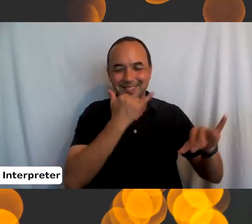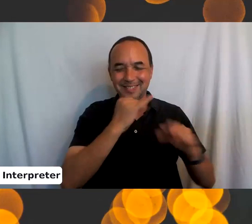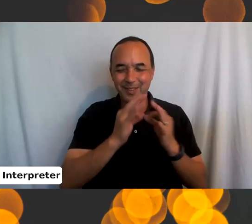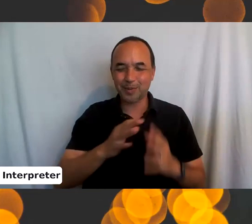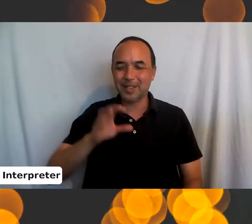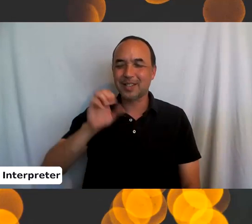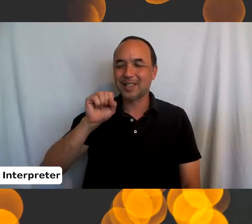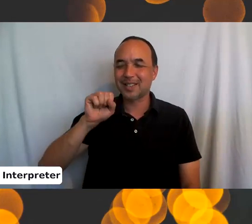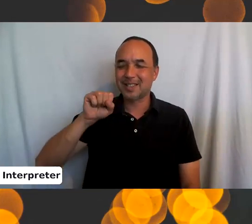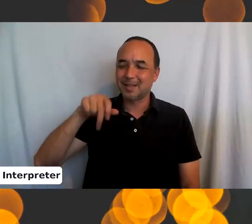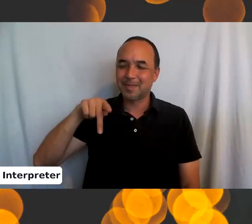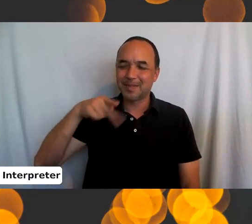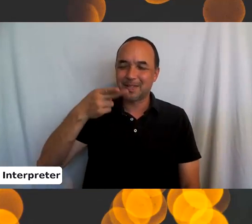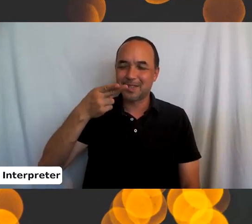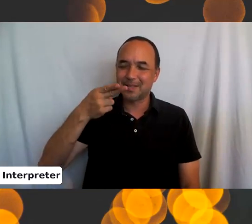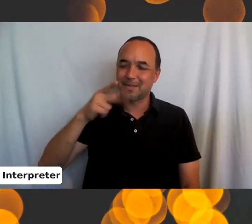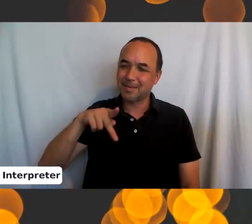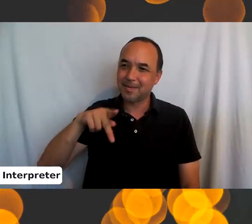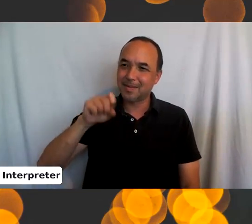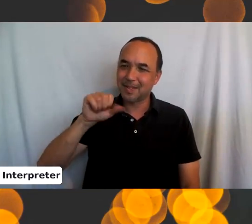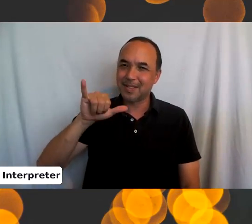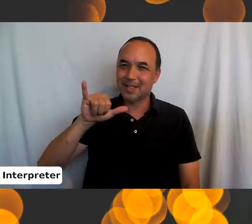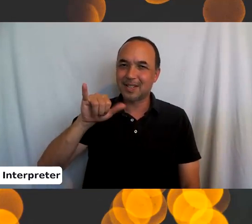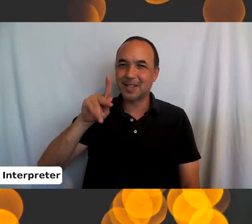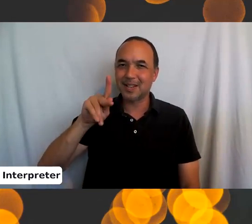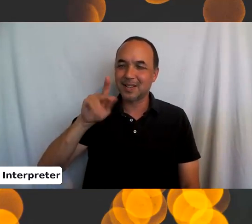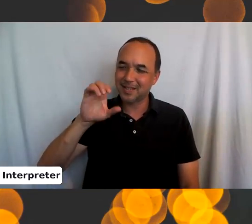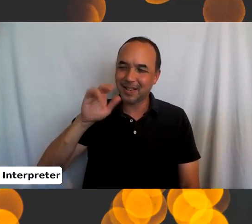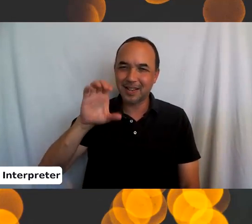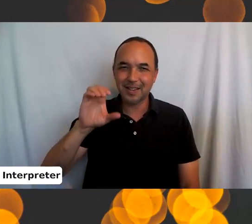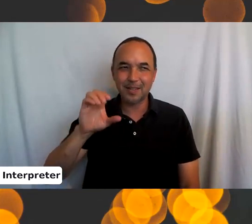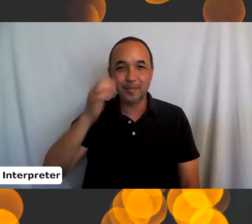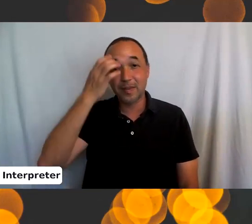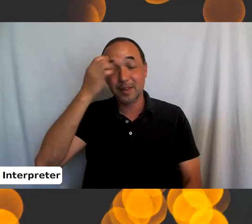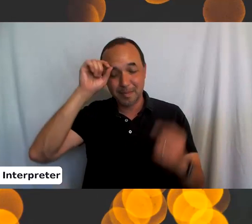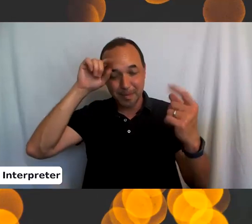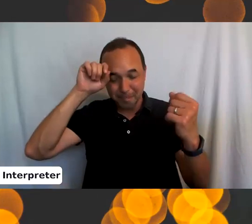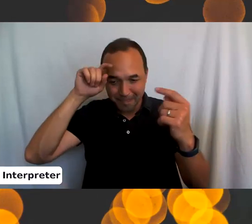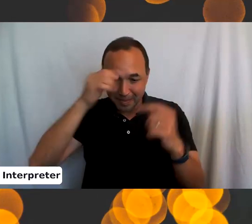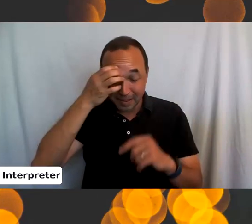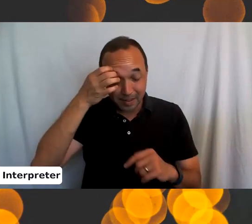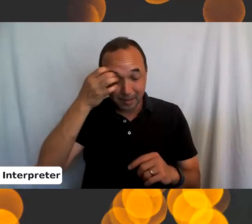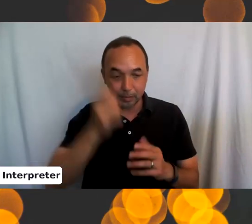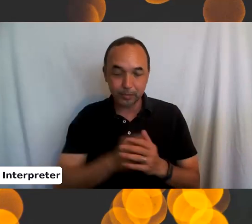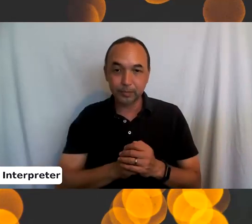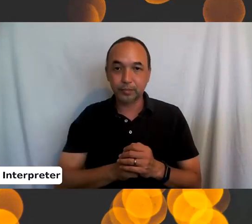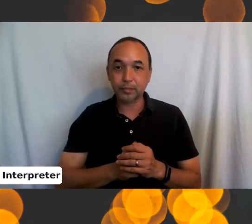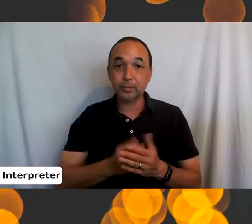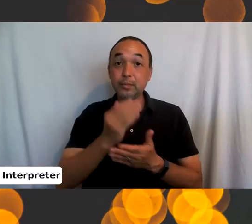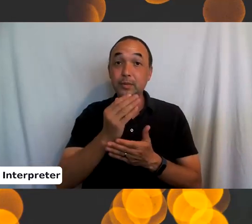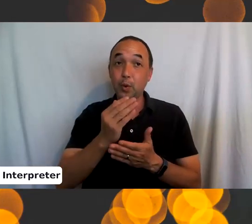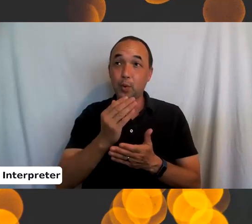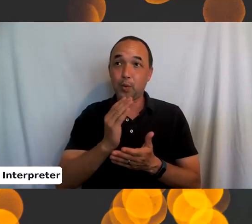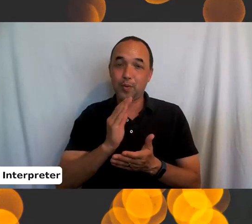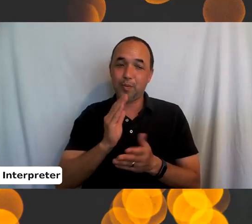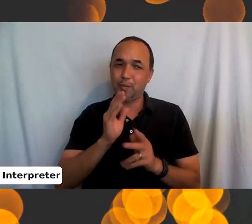really important that they go in cold for a number of reasons. Poor Chip Coffee, we actually blindfold him